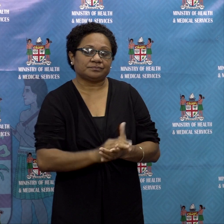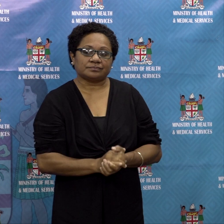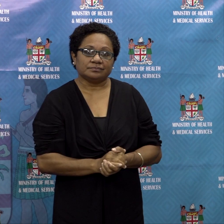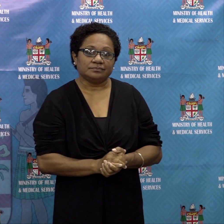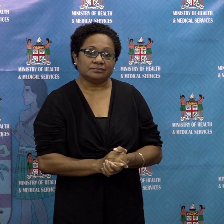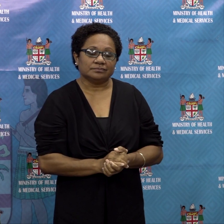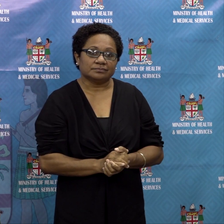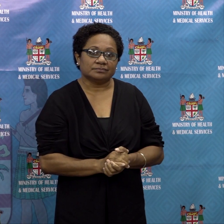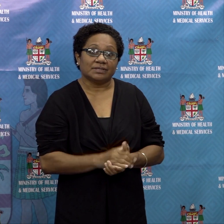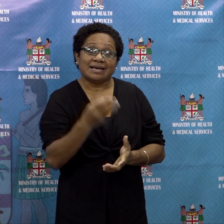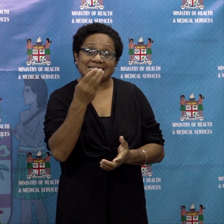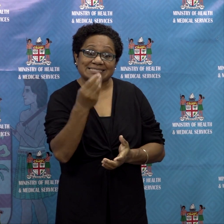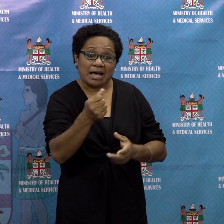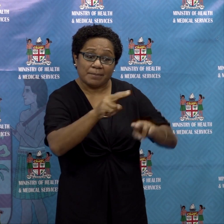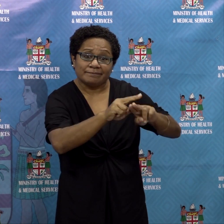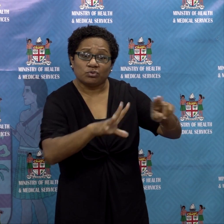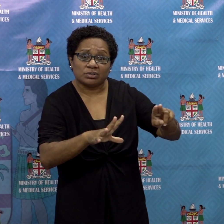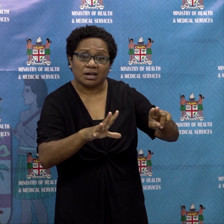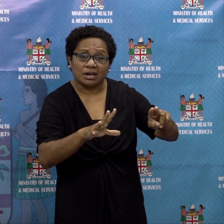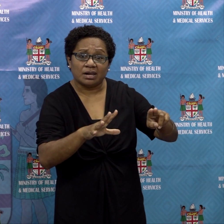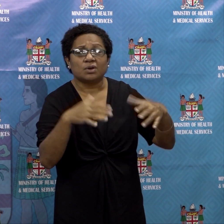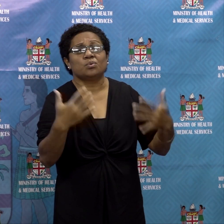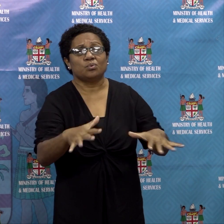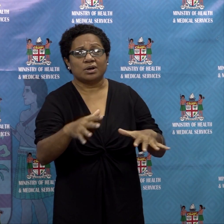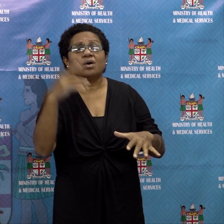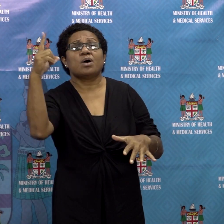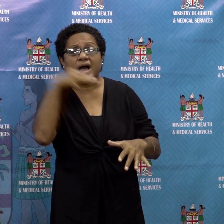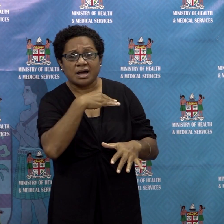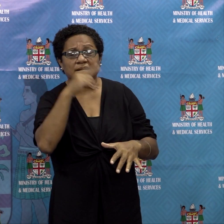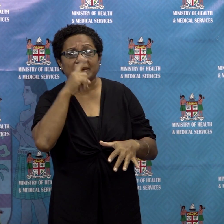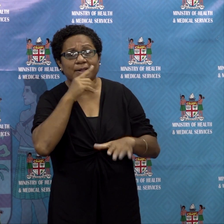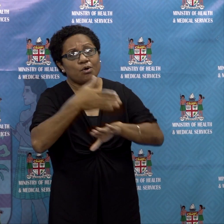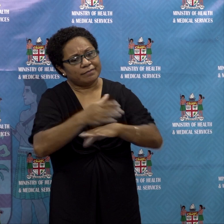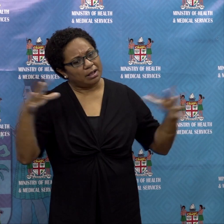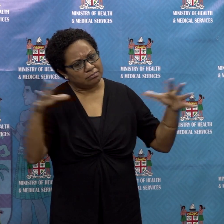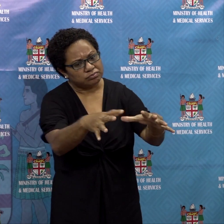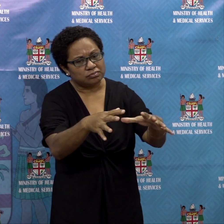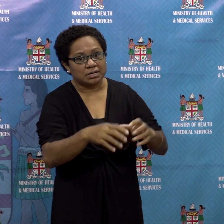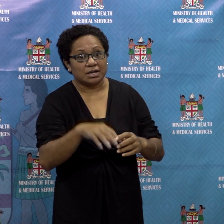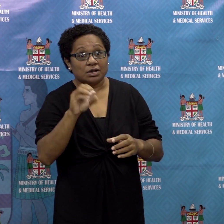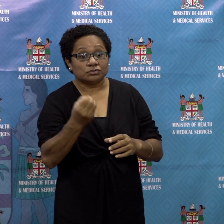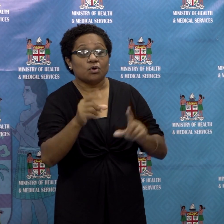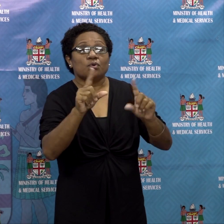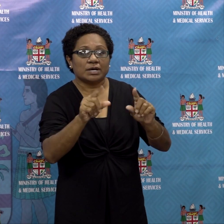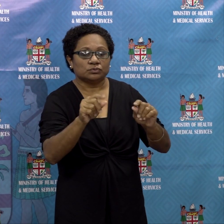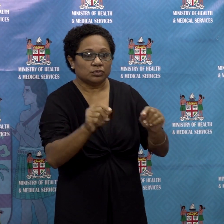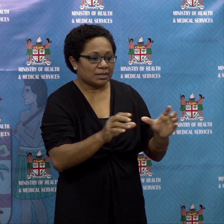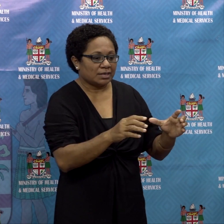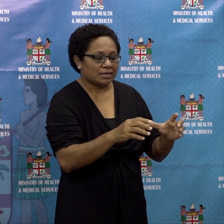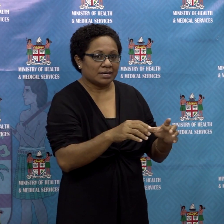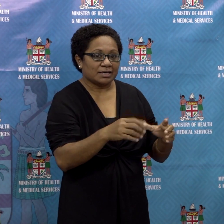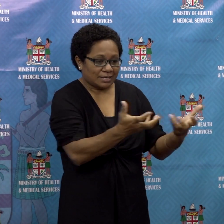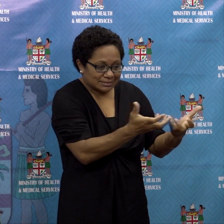some of these funeral gatherings went up to 100 persons. And what was done was that they split up the 100 persons into 5 bubbles